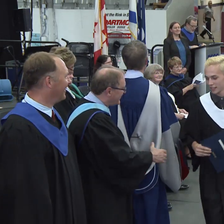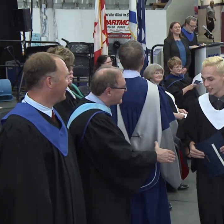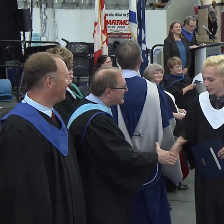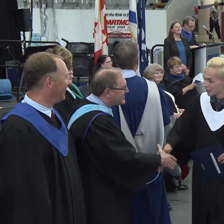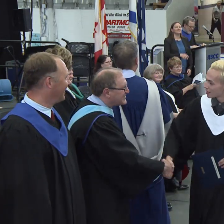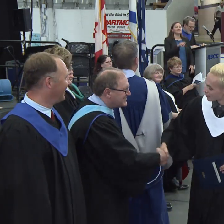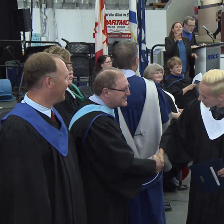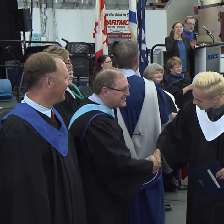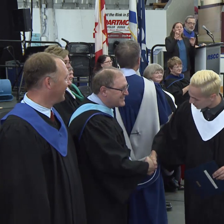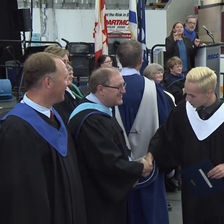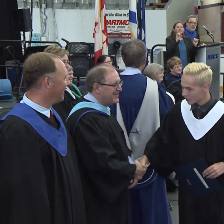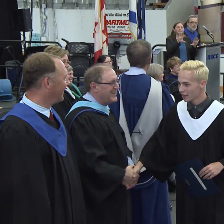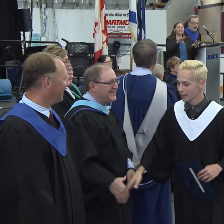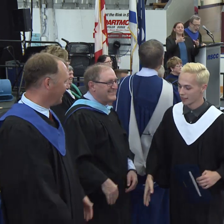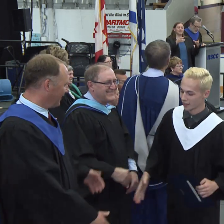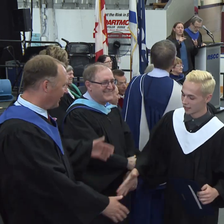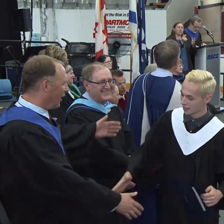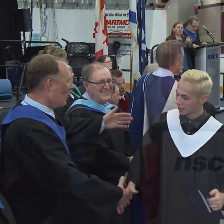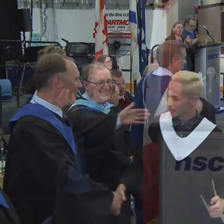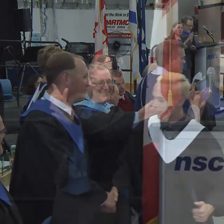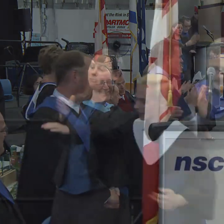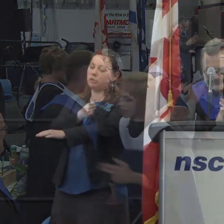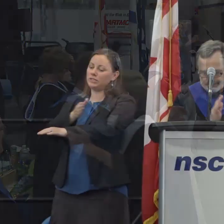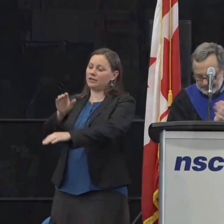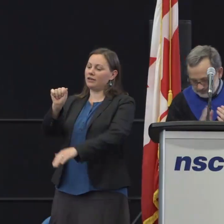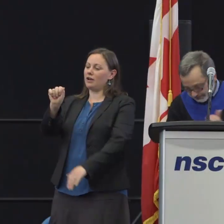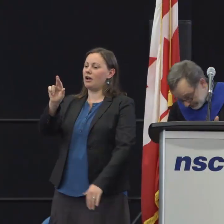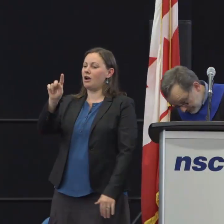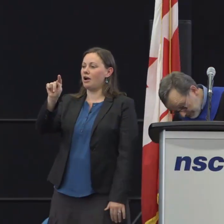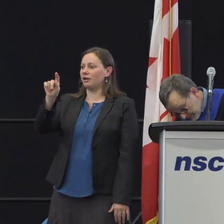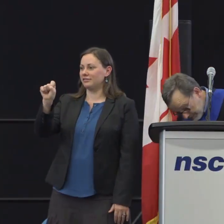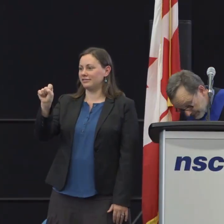Mr. President, the graduates in music arts.